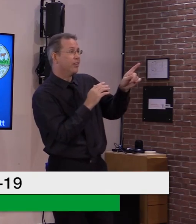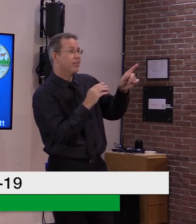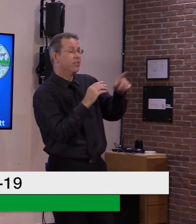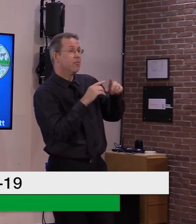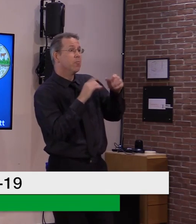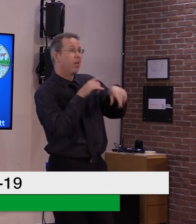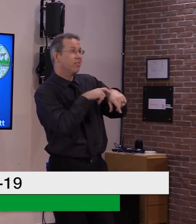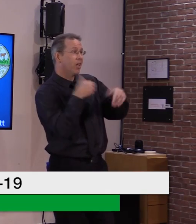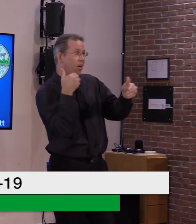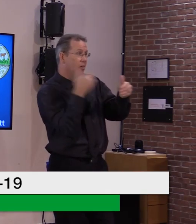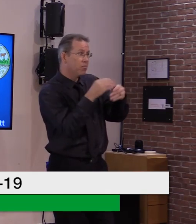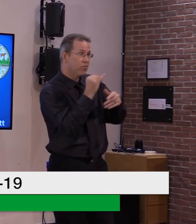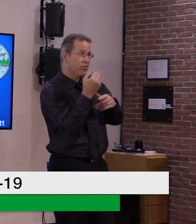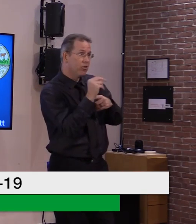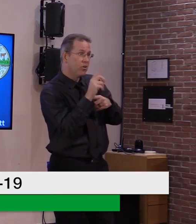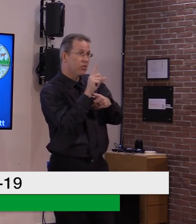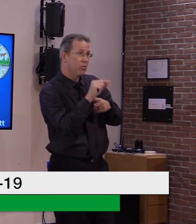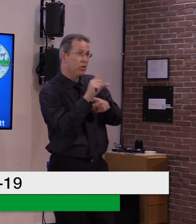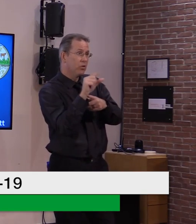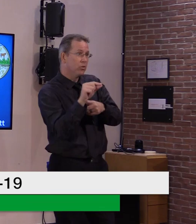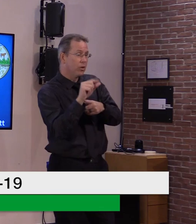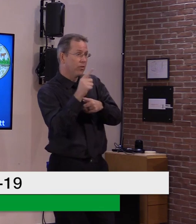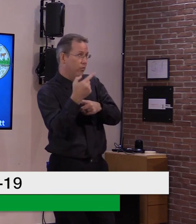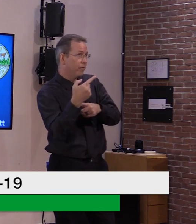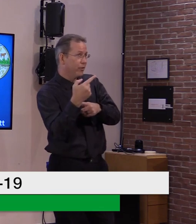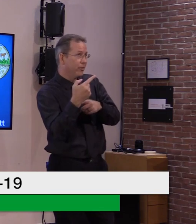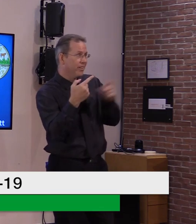the new administration takes office